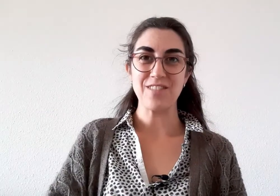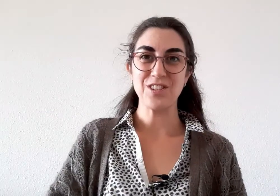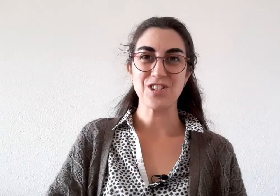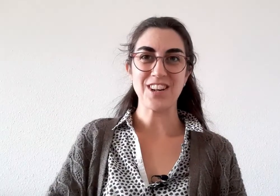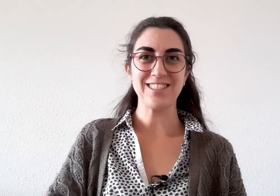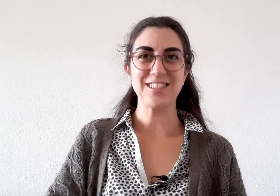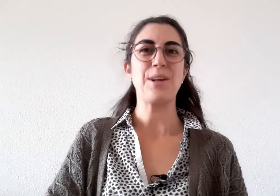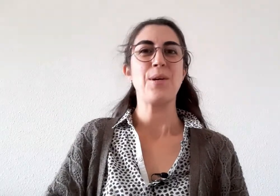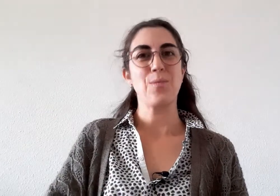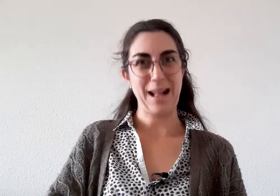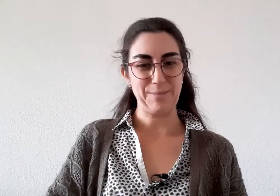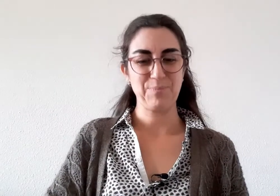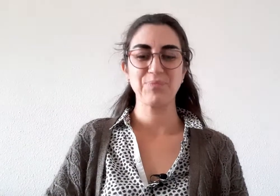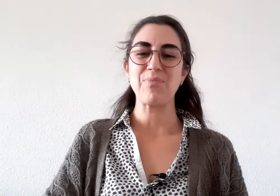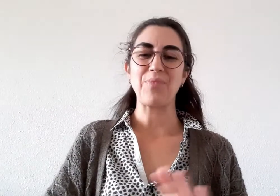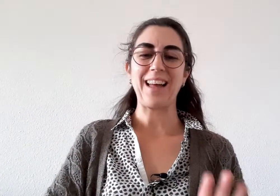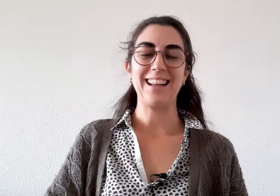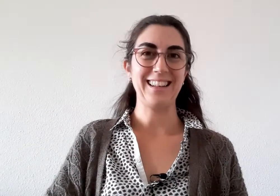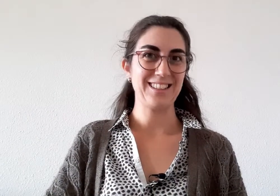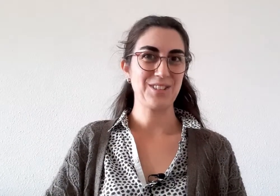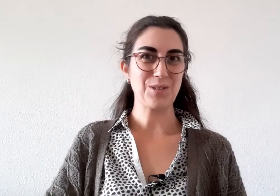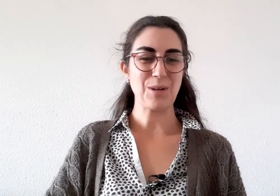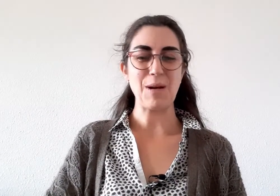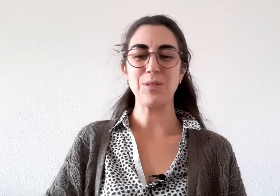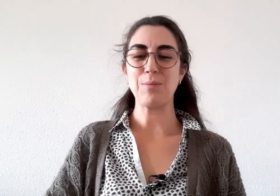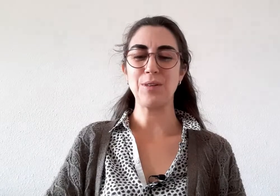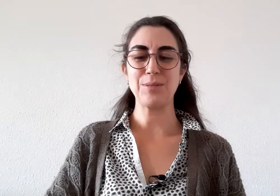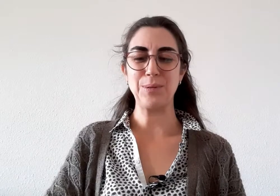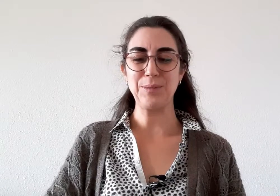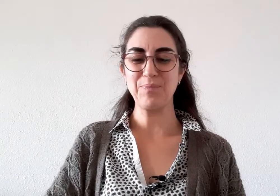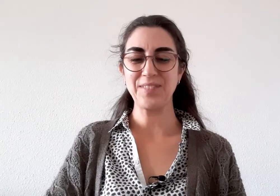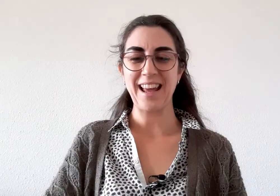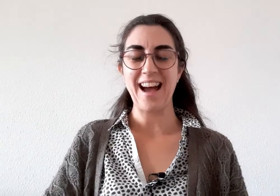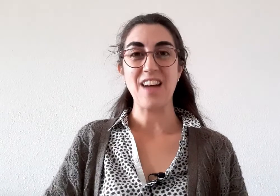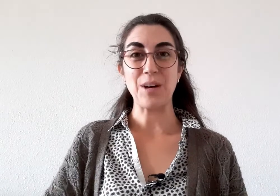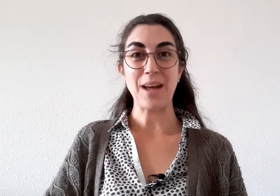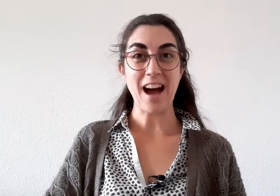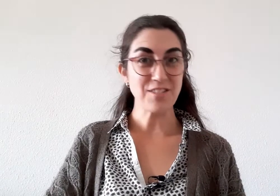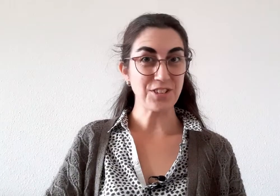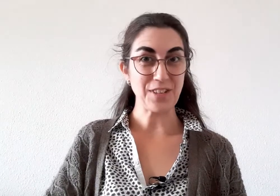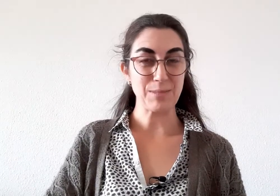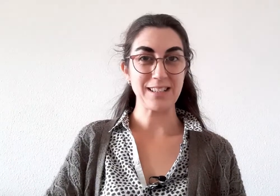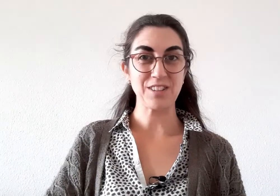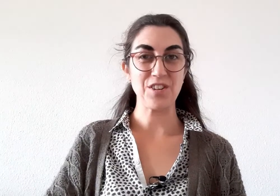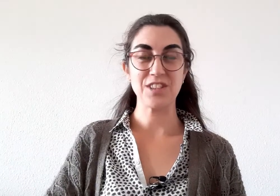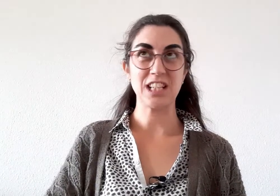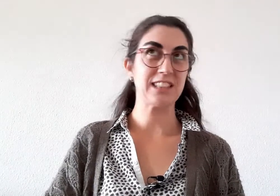your child? Well, let's talk about what's possible. I've helped hundreds of families over the